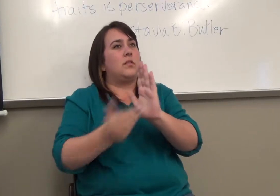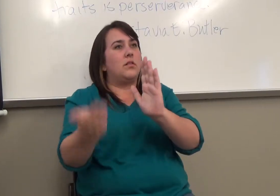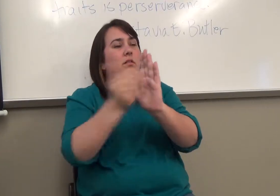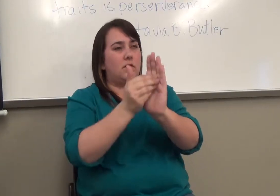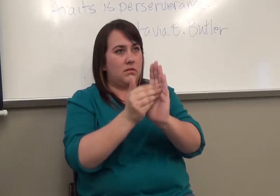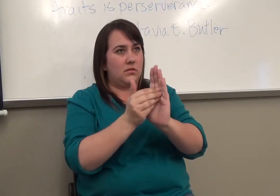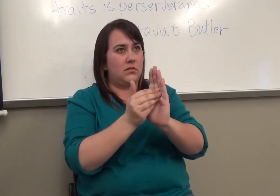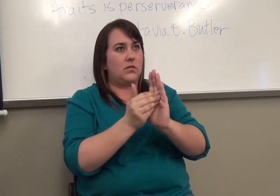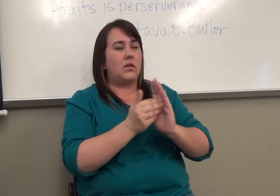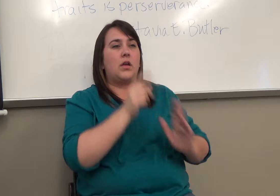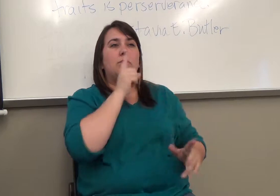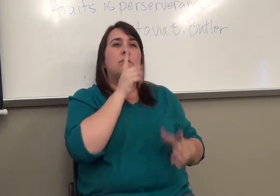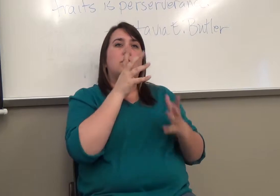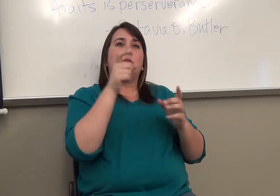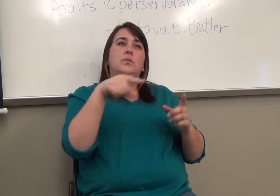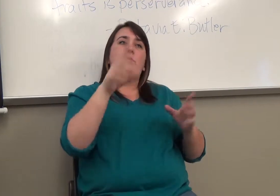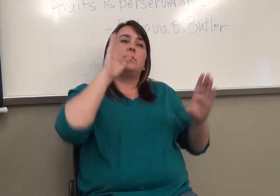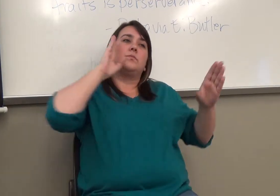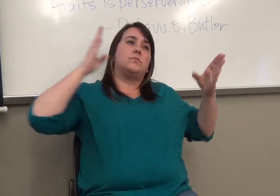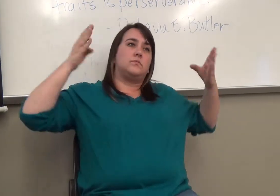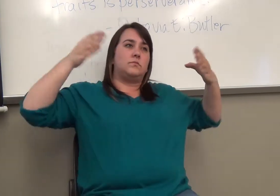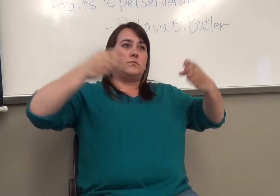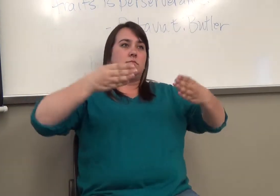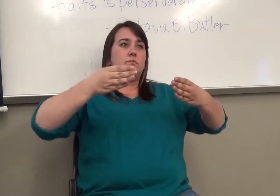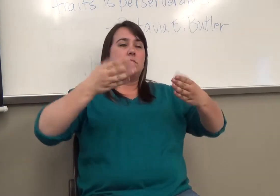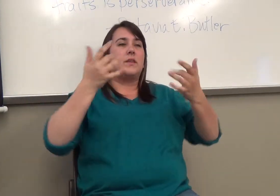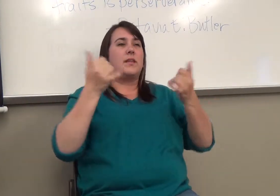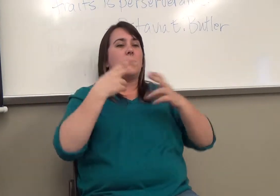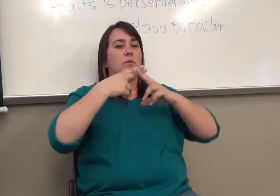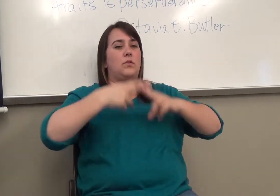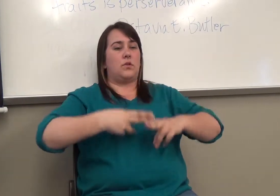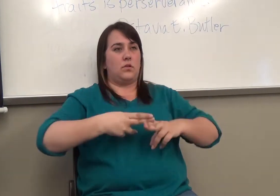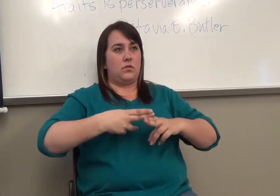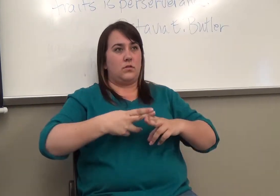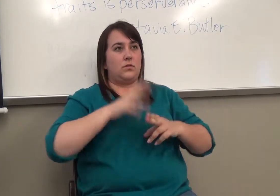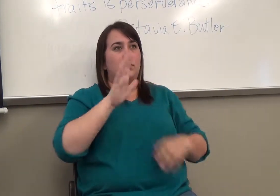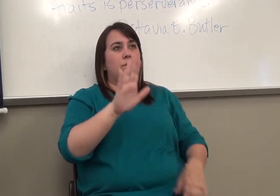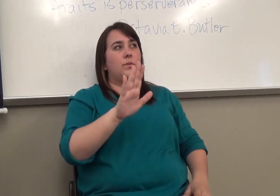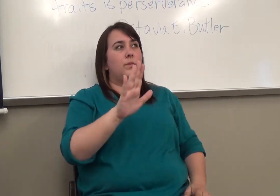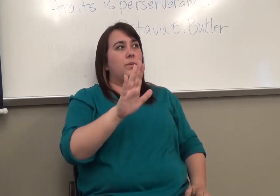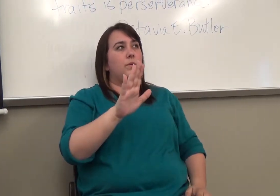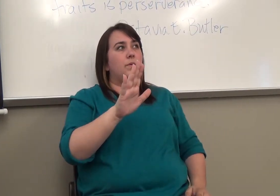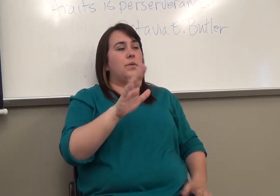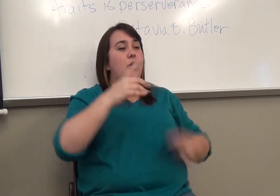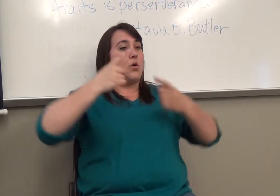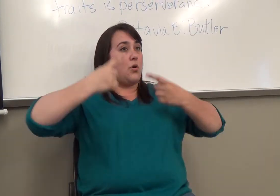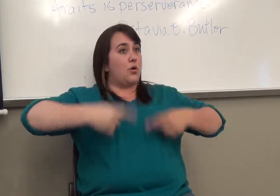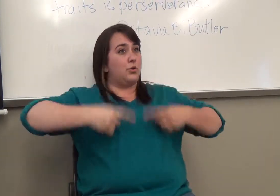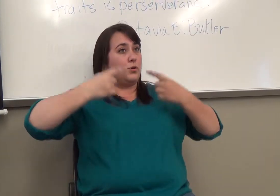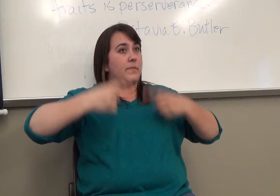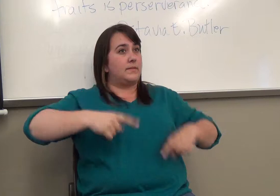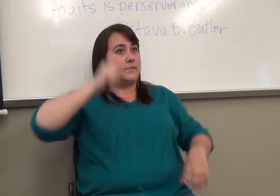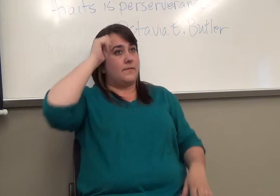want you to focus on what's now going to be called your argumentative thesis